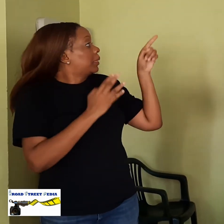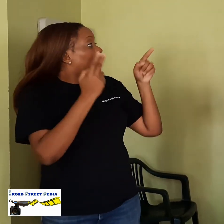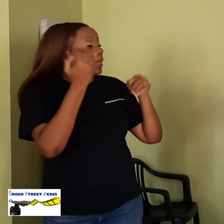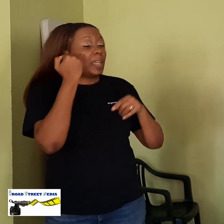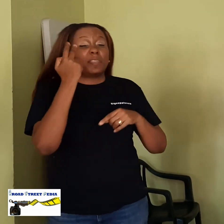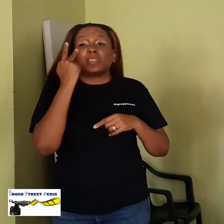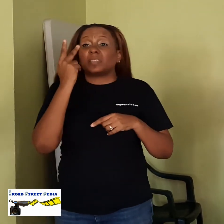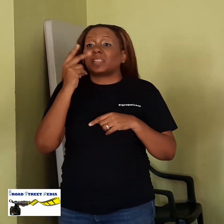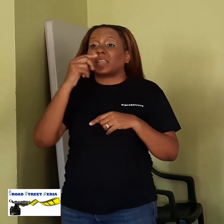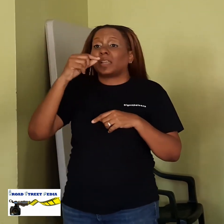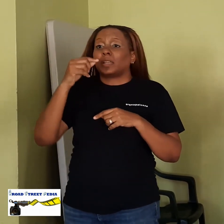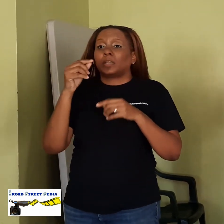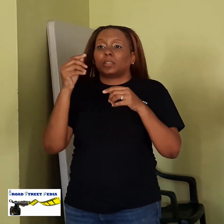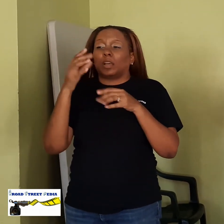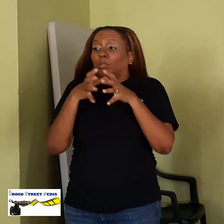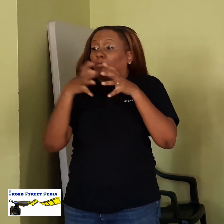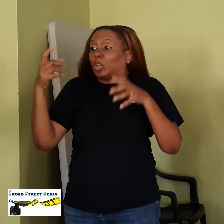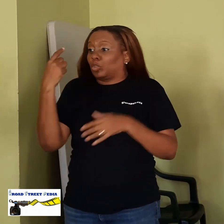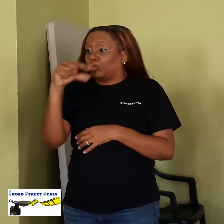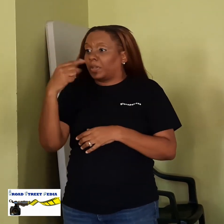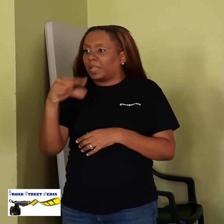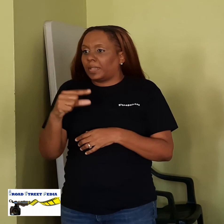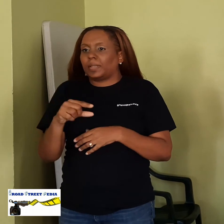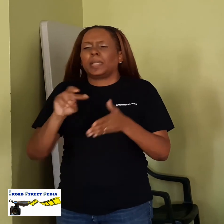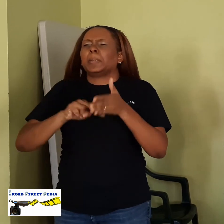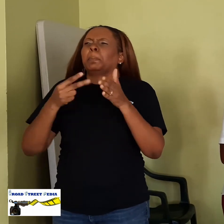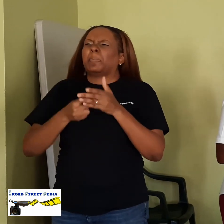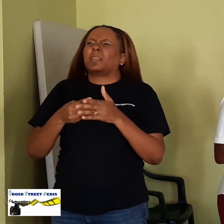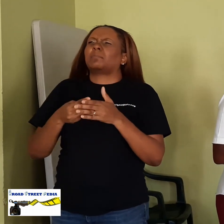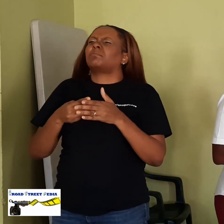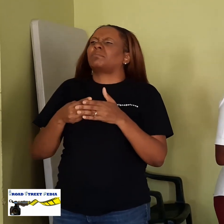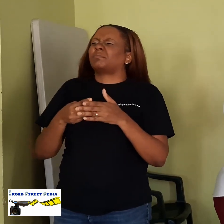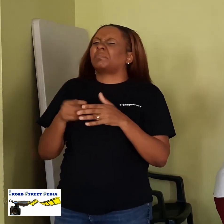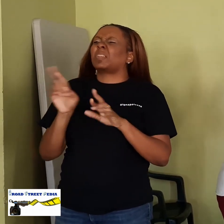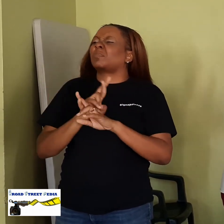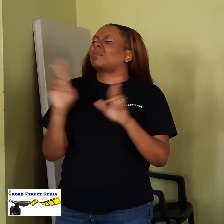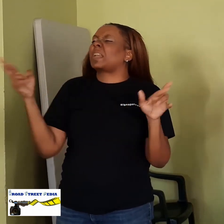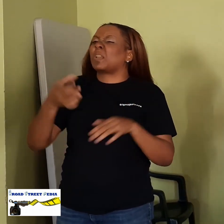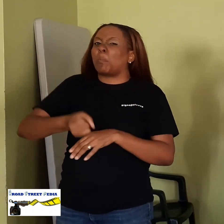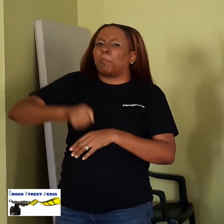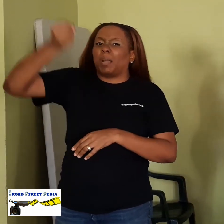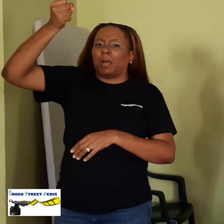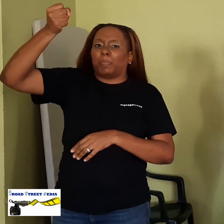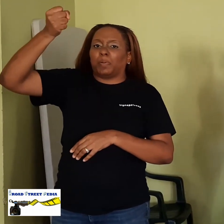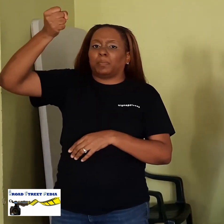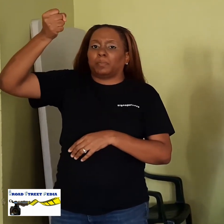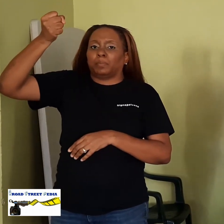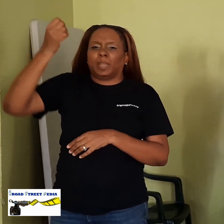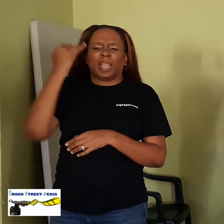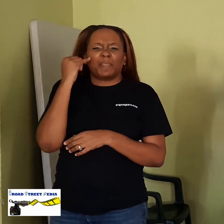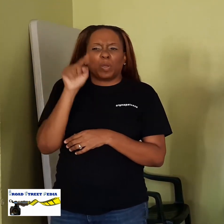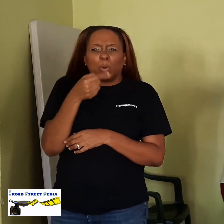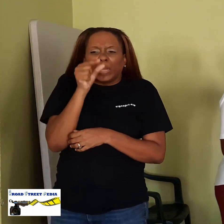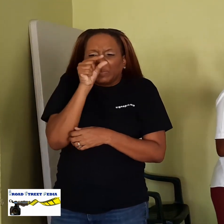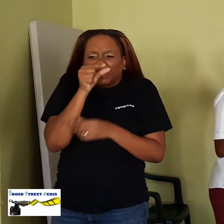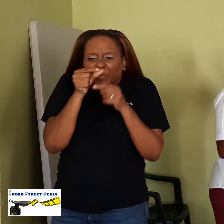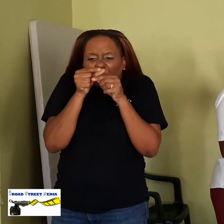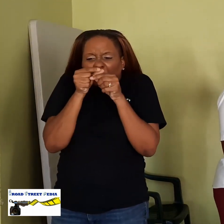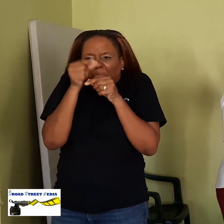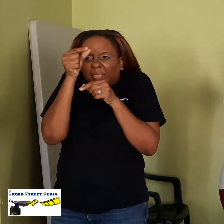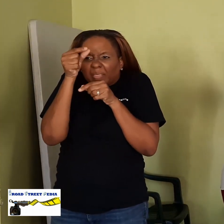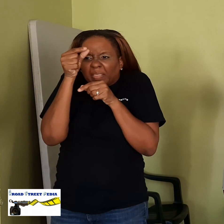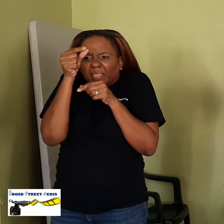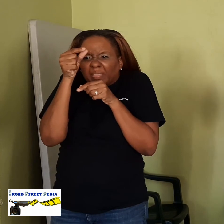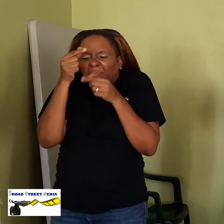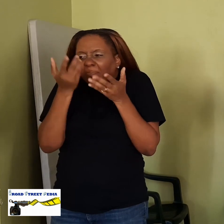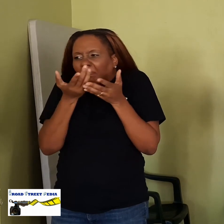that determines if the readiness of your carrot to be harvested. If you have a very thin stalk, you can most